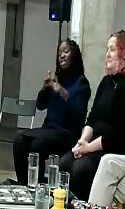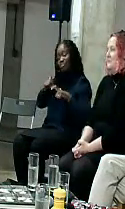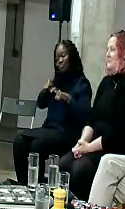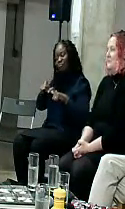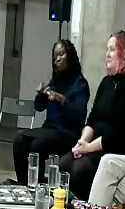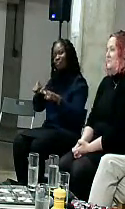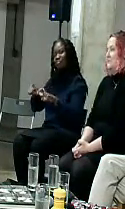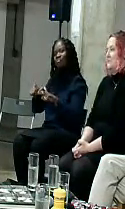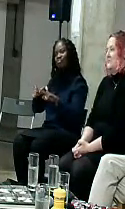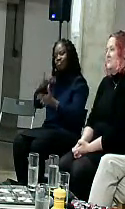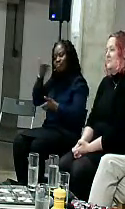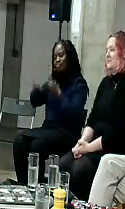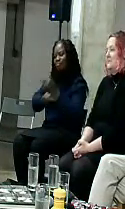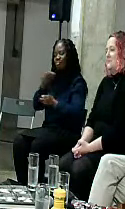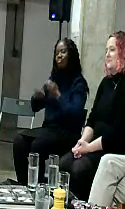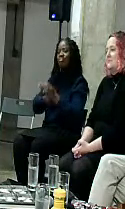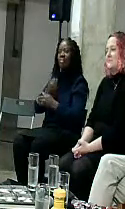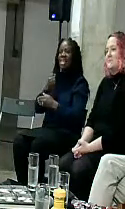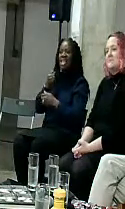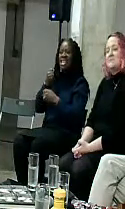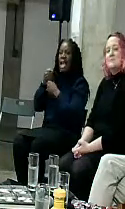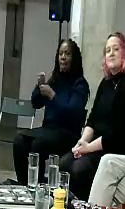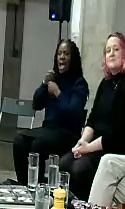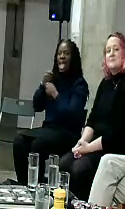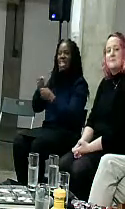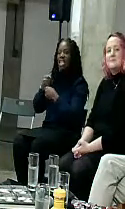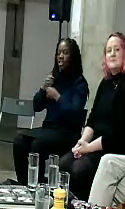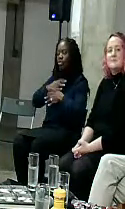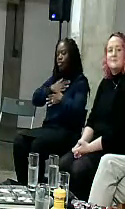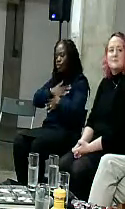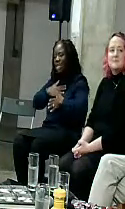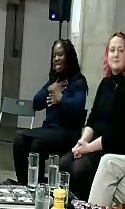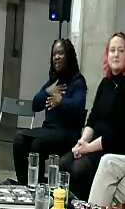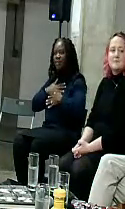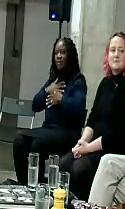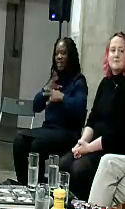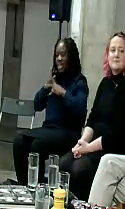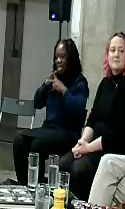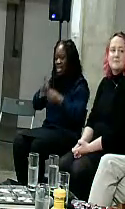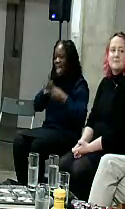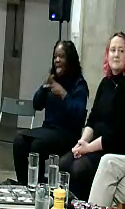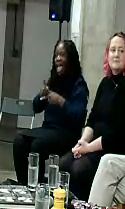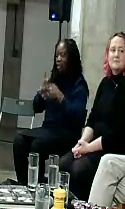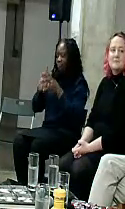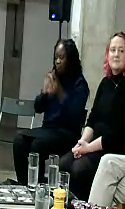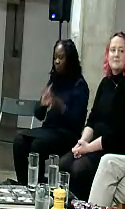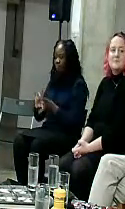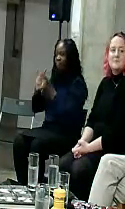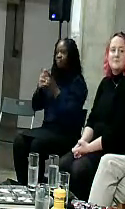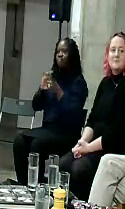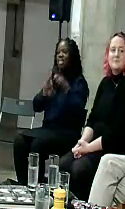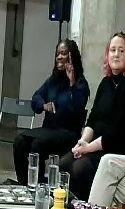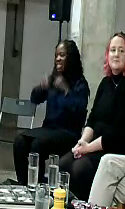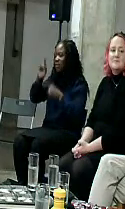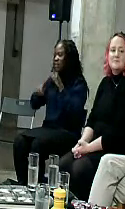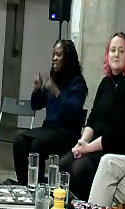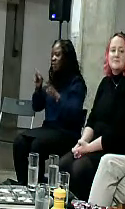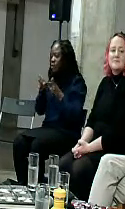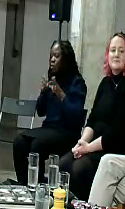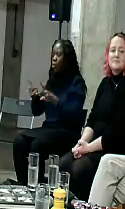about campaigning and grief, solidarity, care, different journeys of healing, and